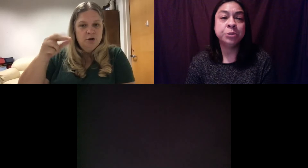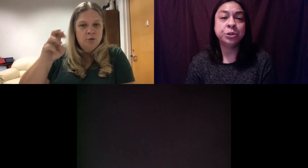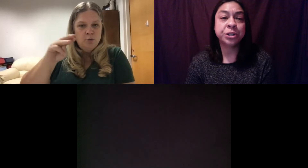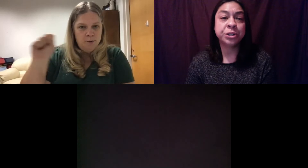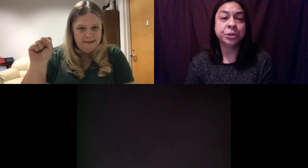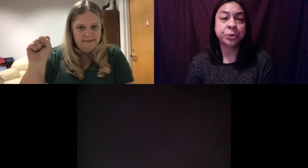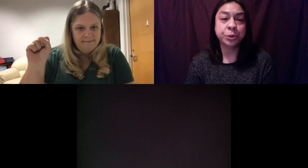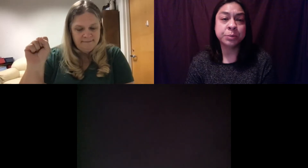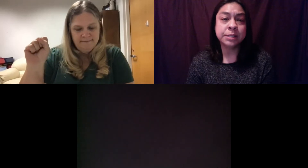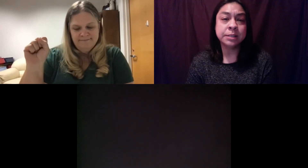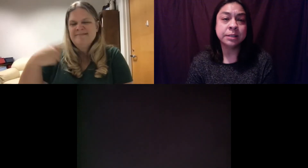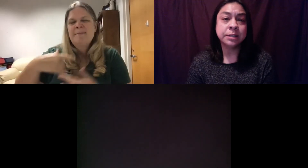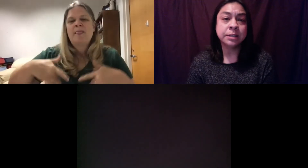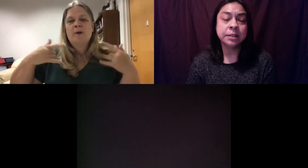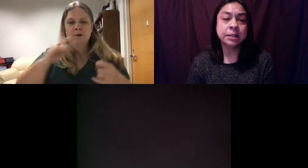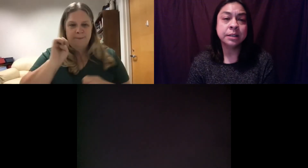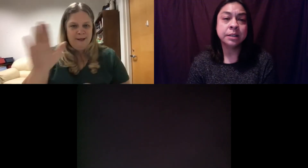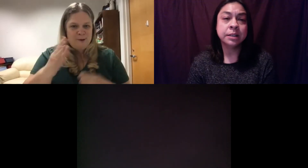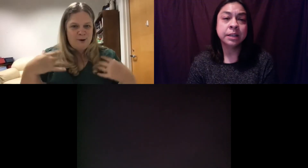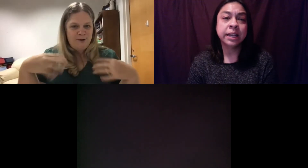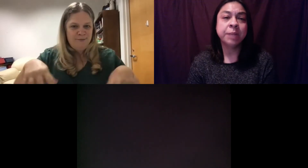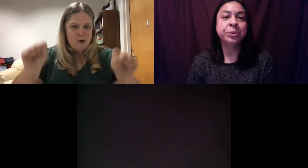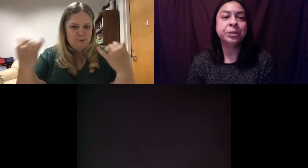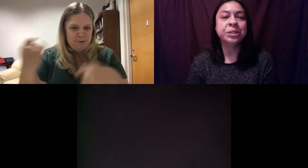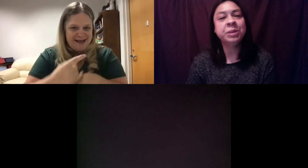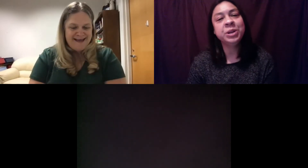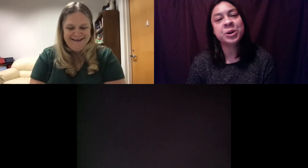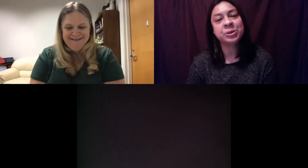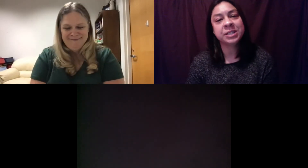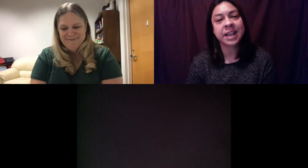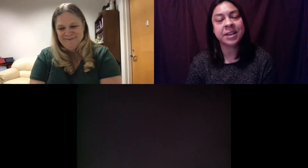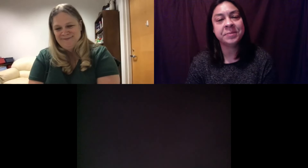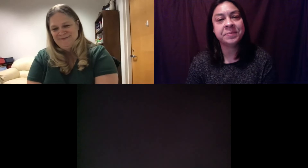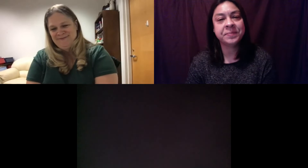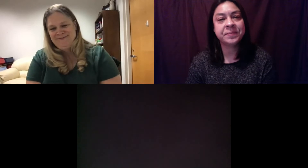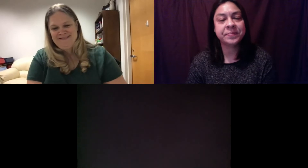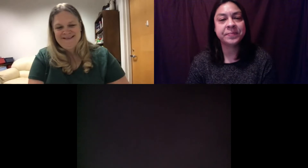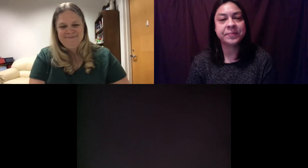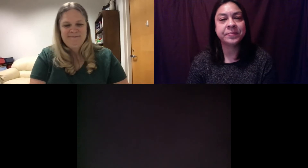I am Trish Grooms, and I'm thrilled to be your host today.